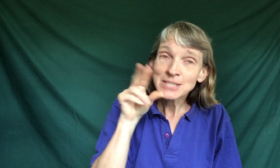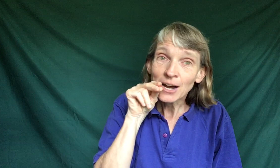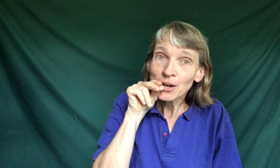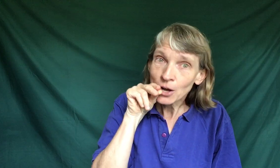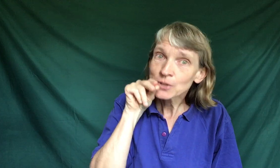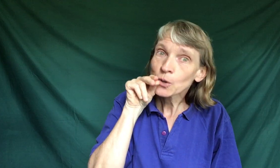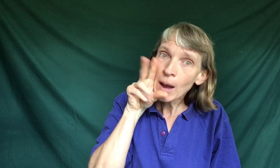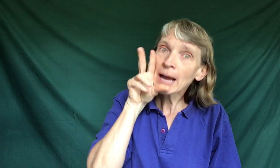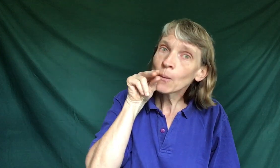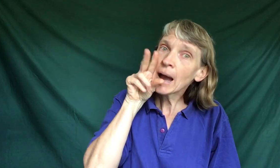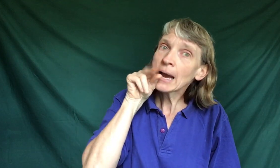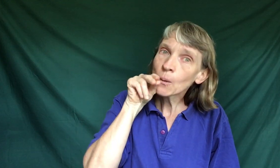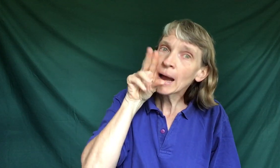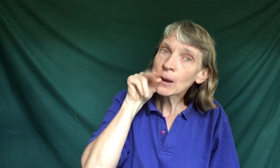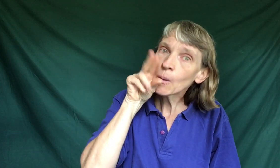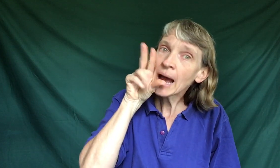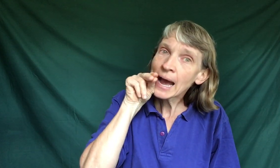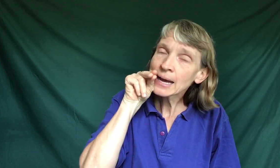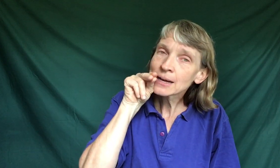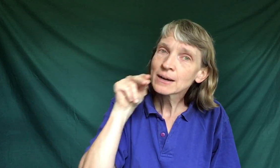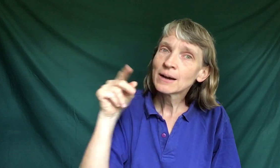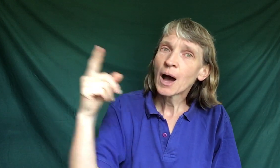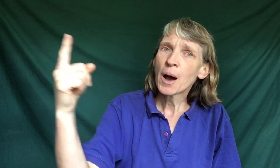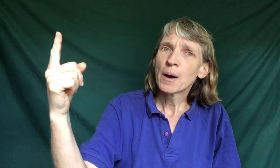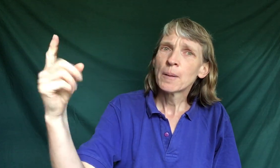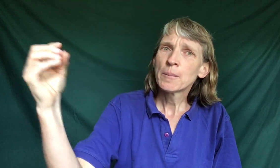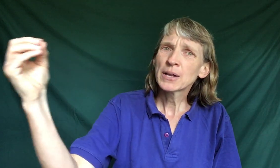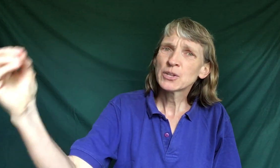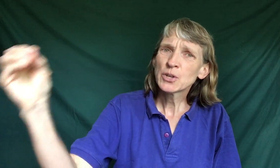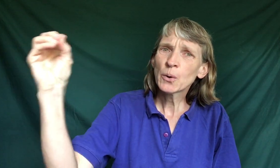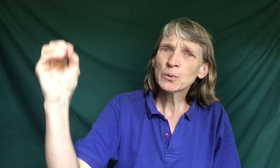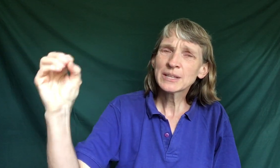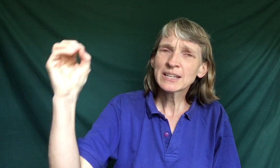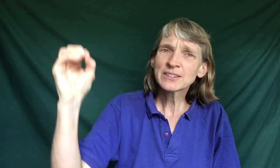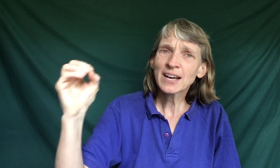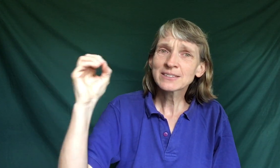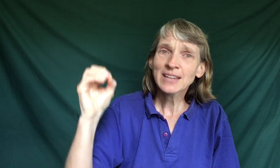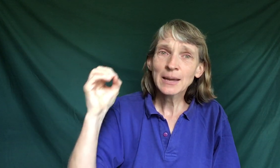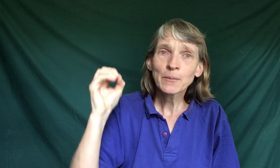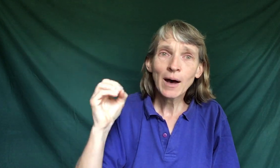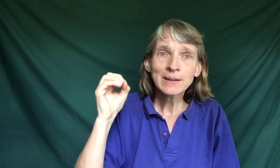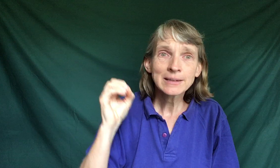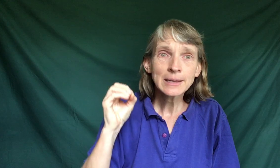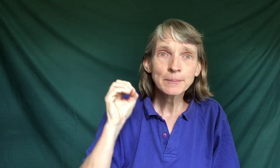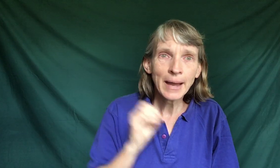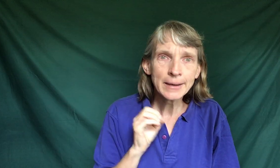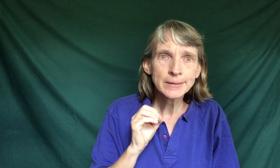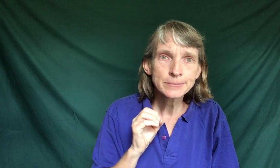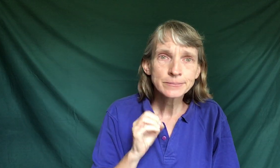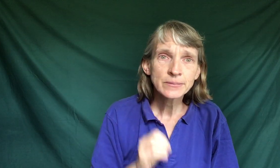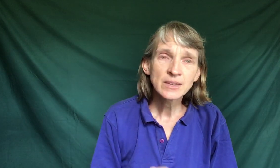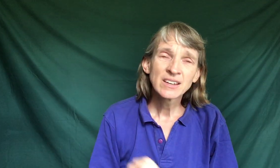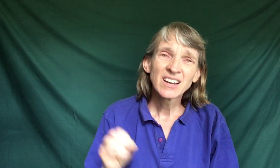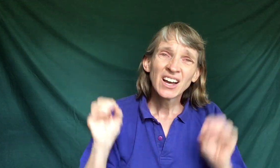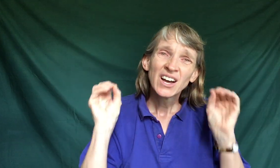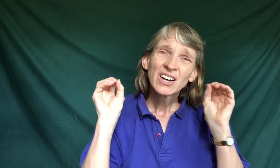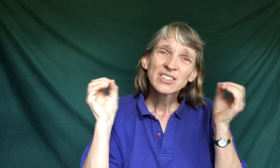duck called quack, quack, quack, quack, but no little ducks came waddling back.